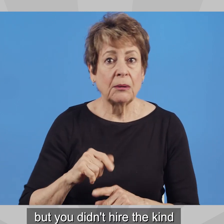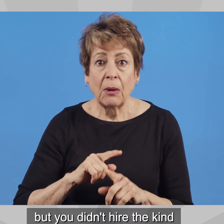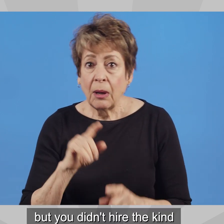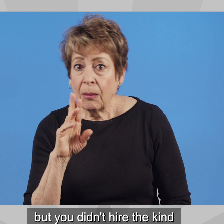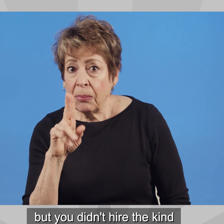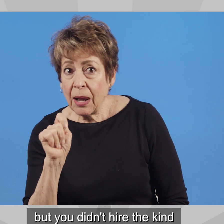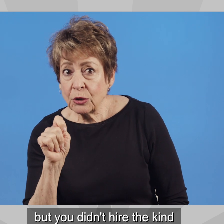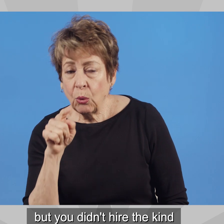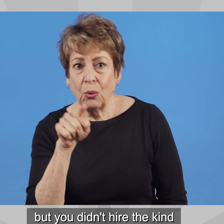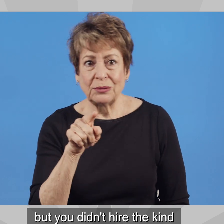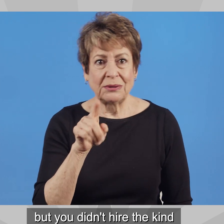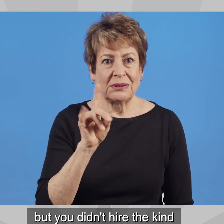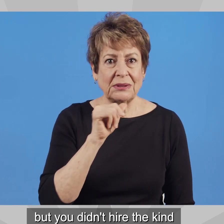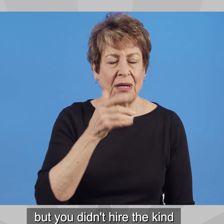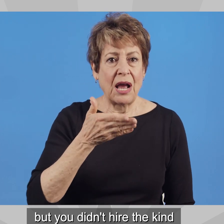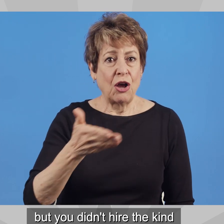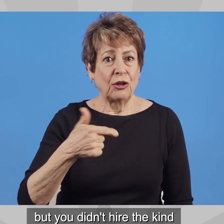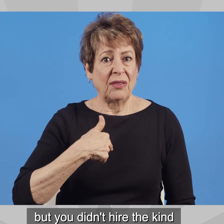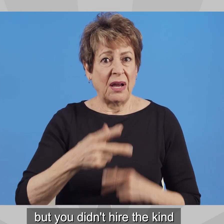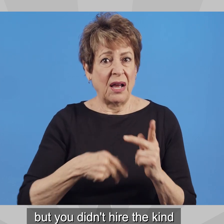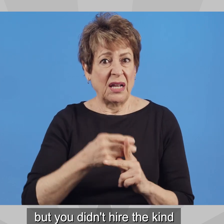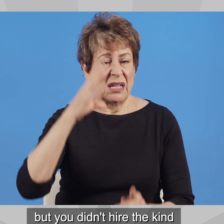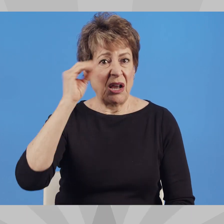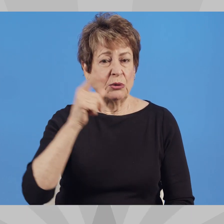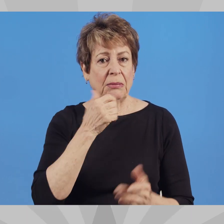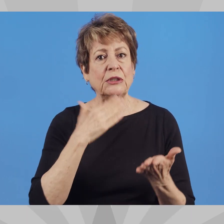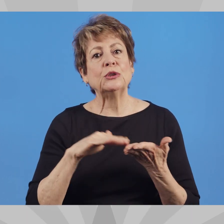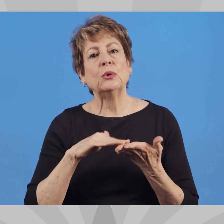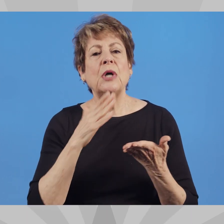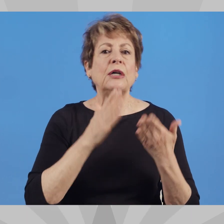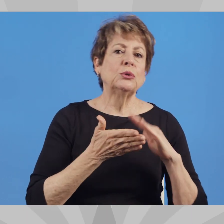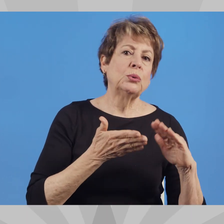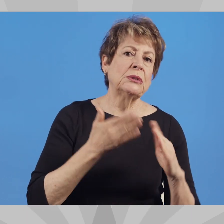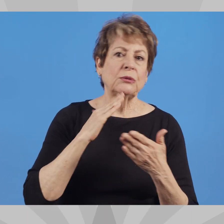But you didn't hire the kind of guy who makes excuses.